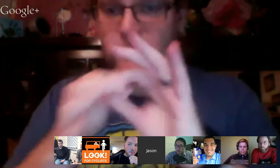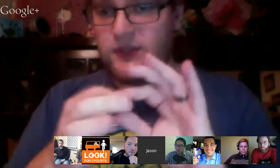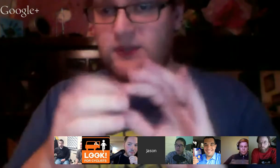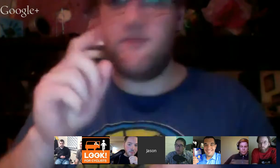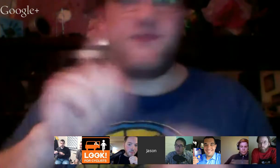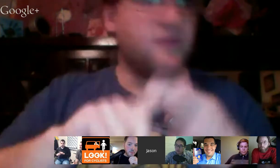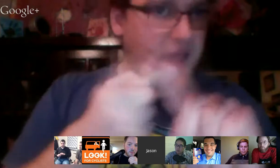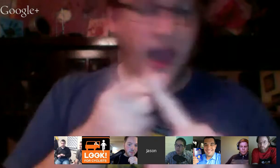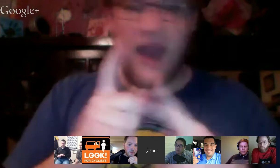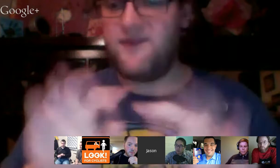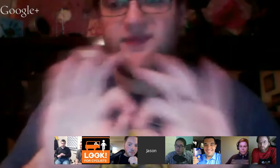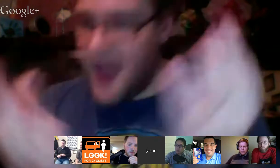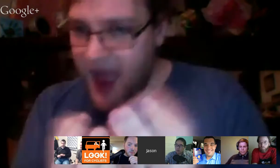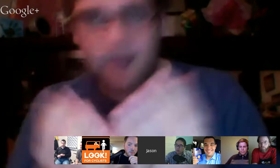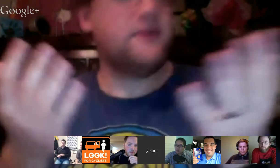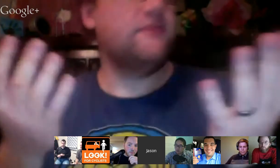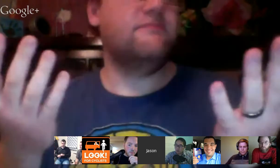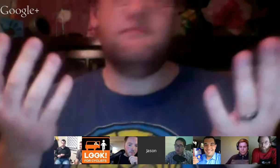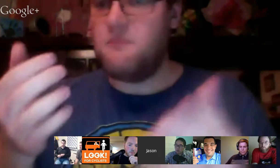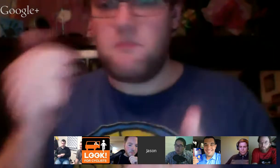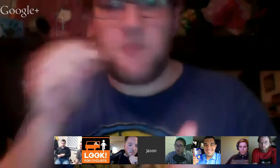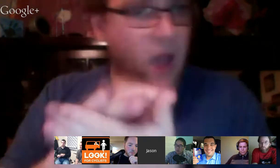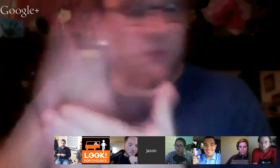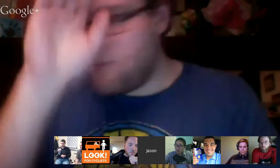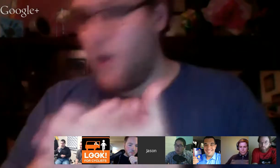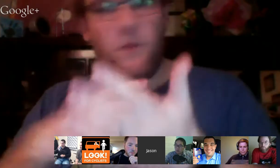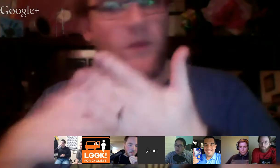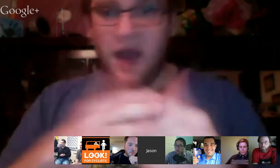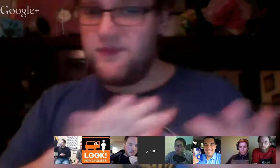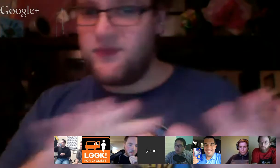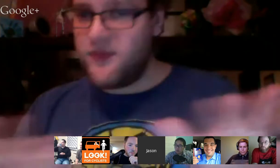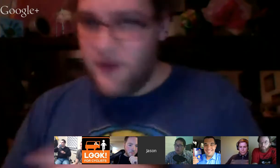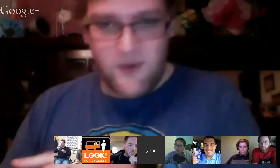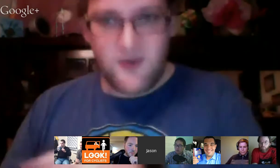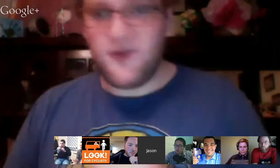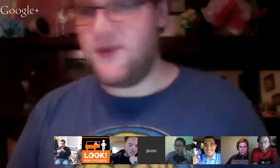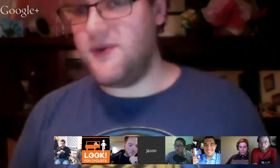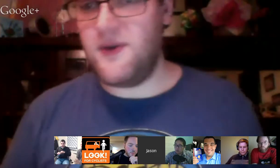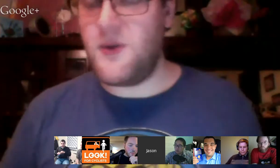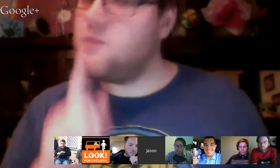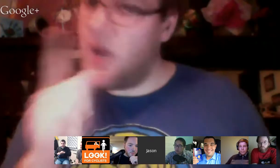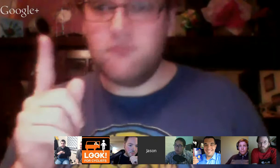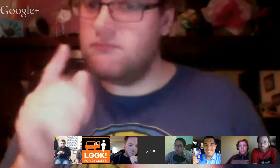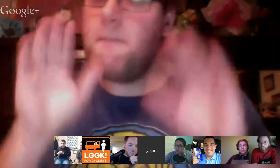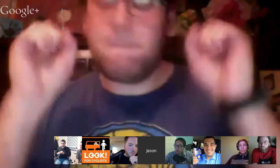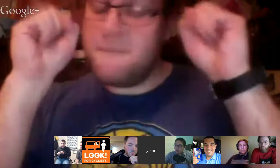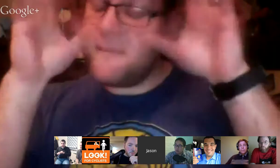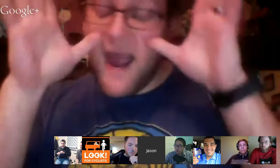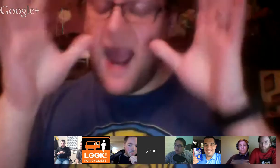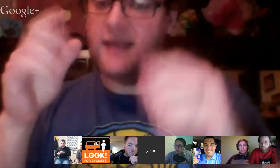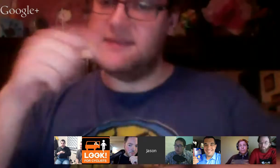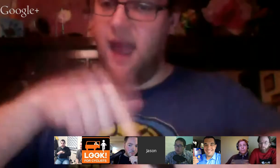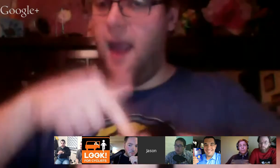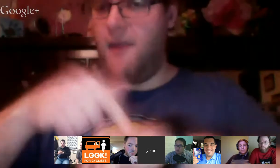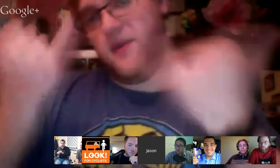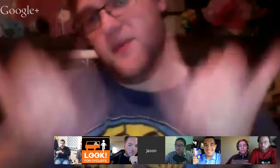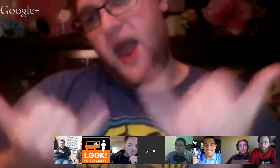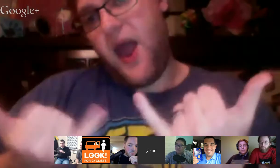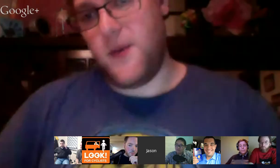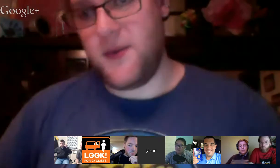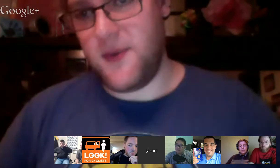abilities, to make connections. Friends and family, husband, wives, whatever. It's just, I'm